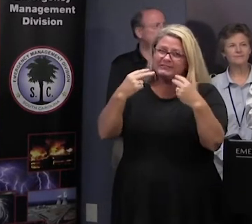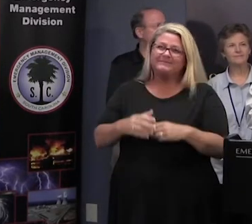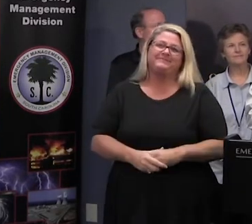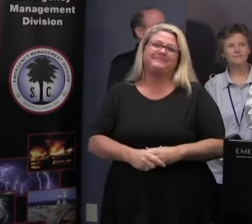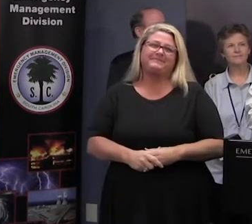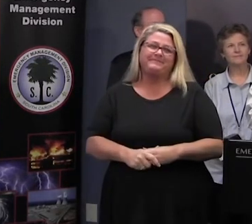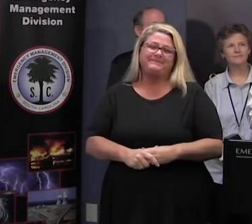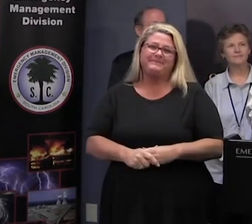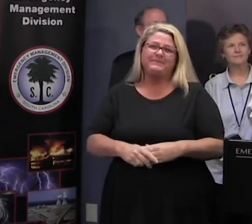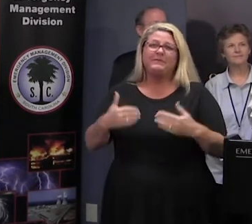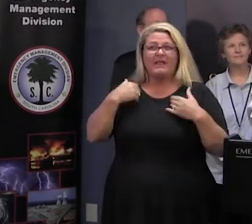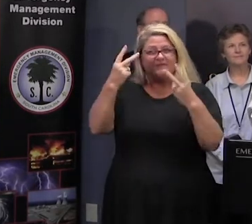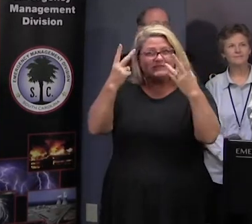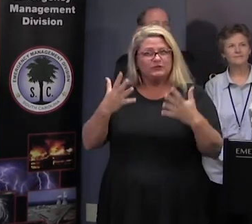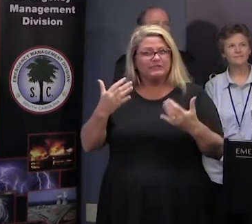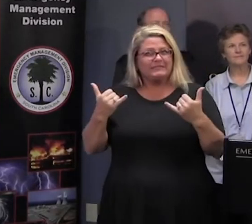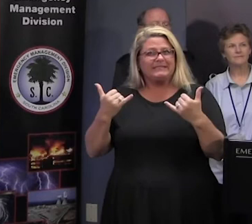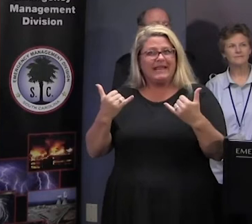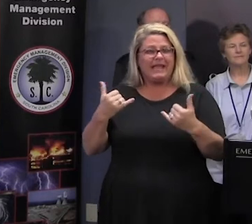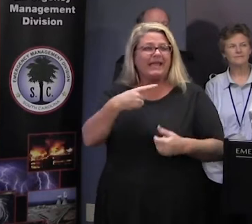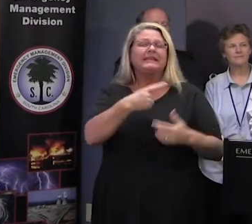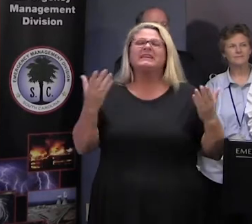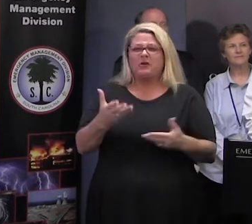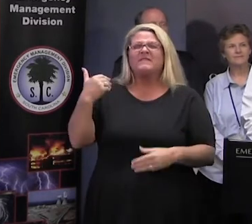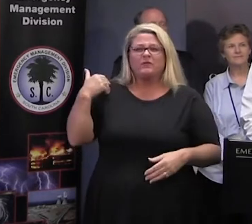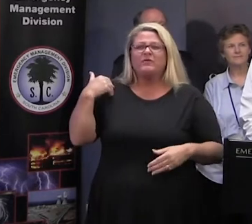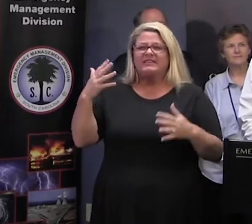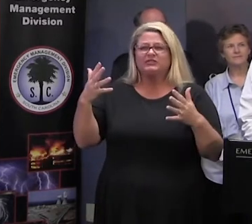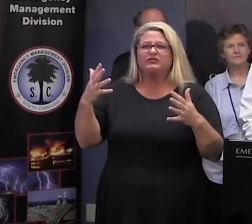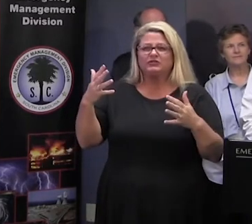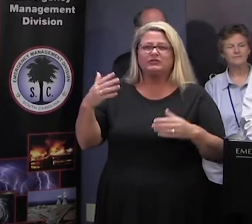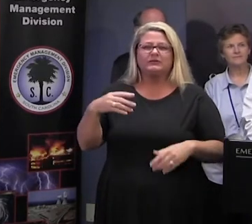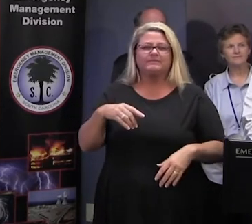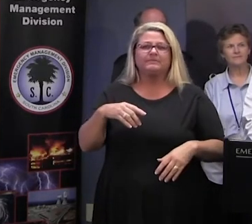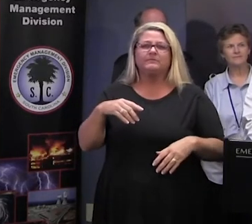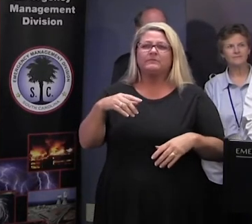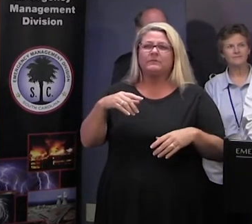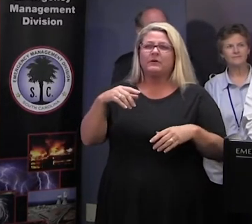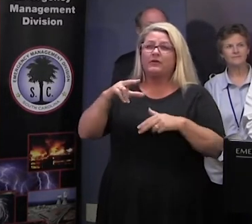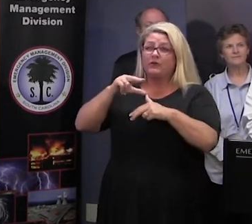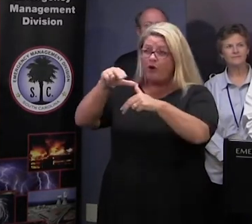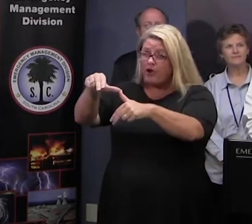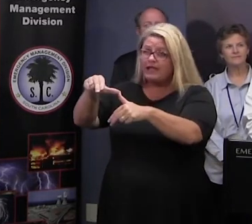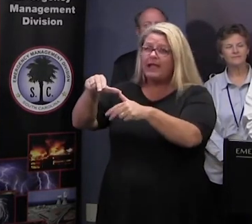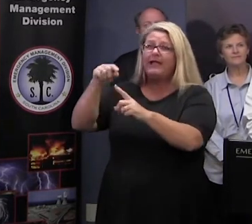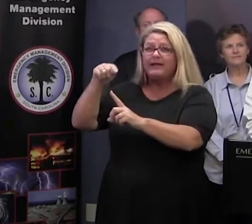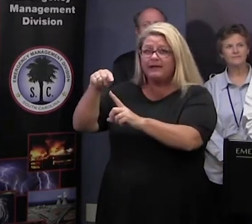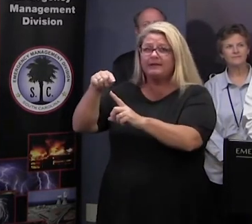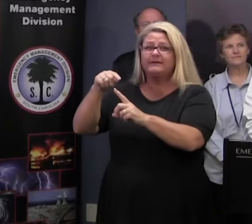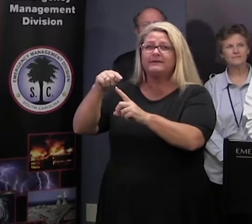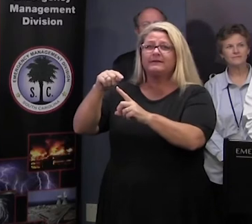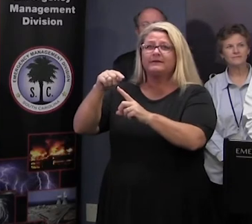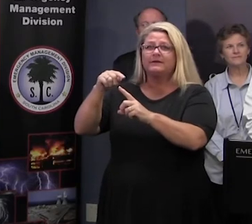We have some visitors again, and they've been here before. This effort with this hurricane, which